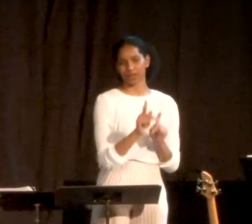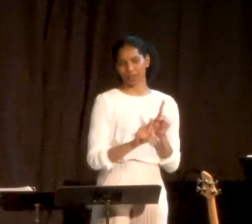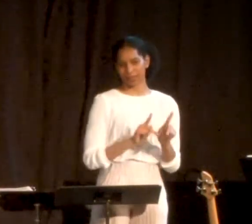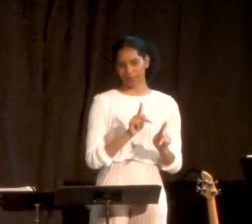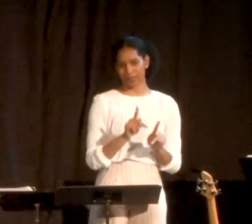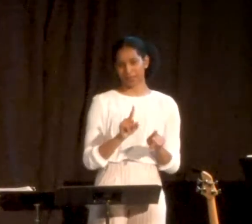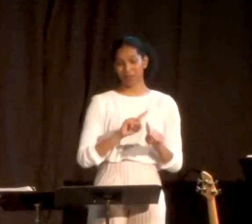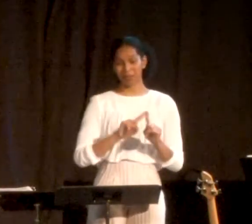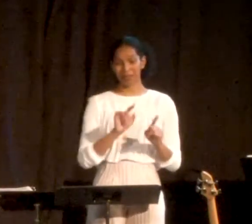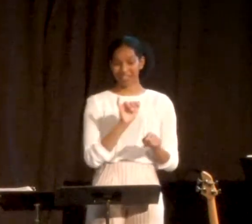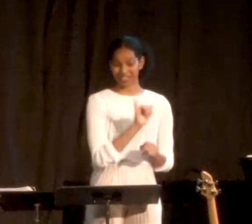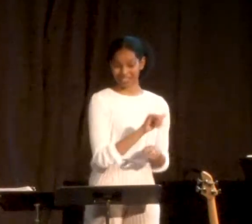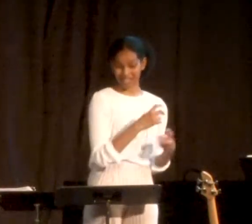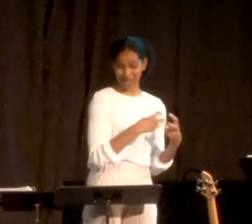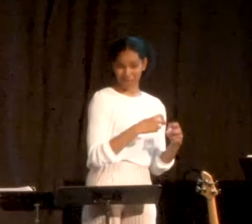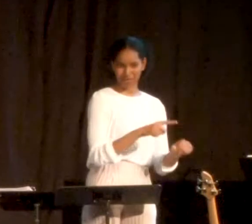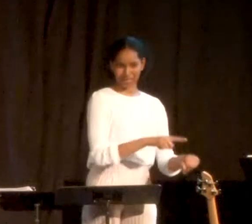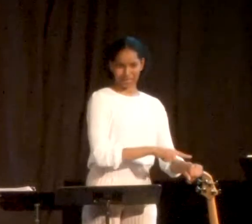right?